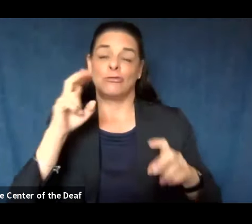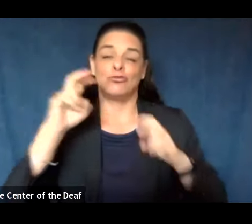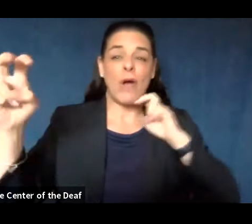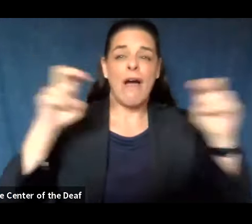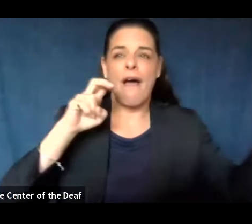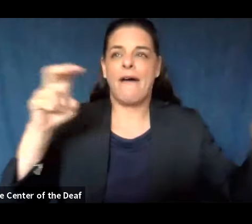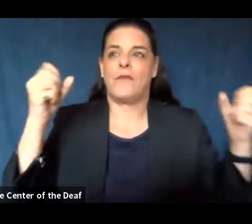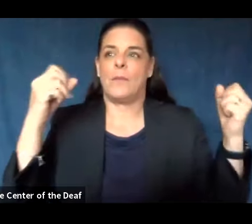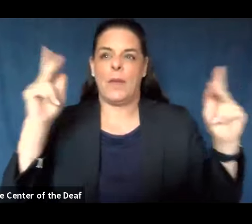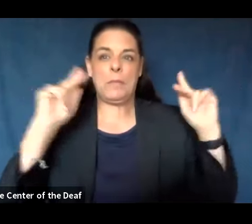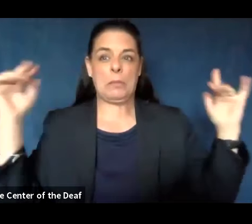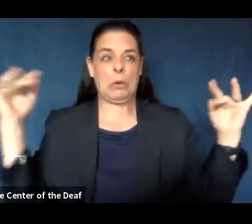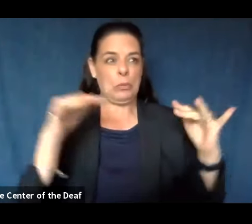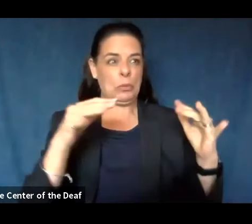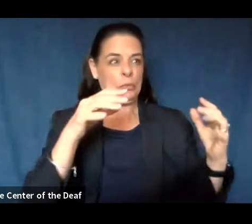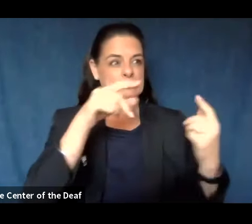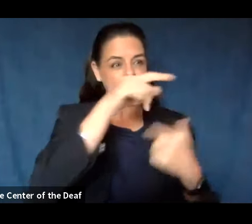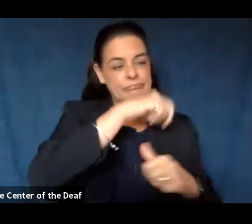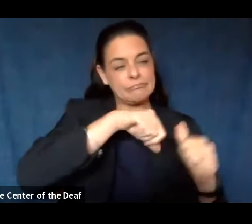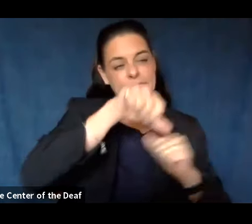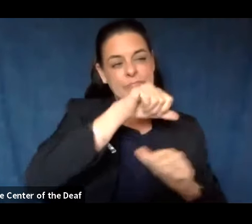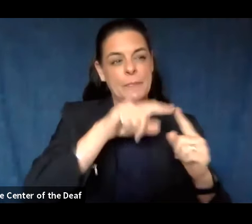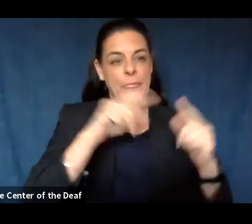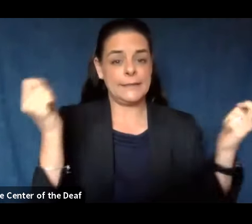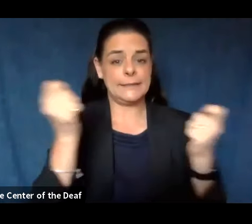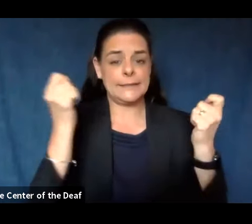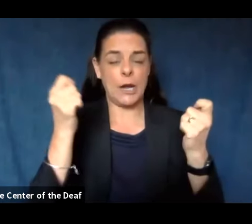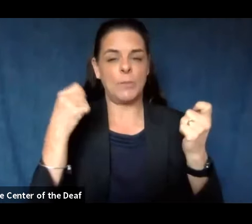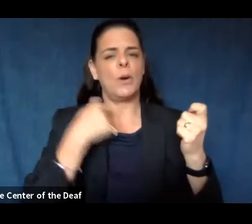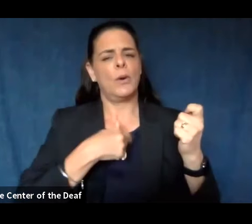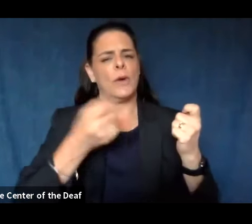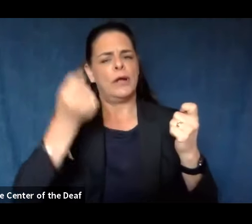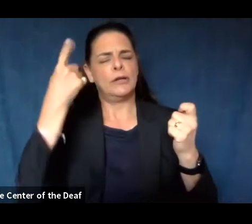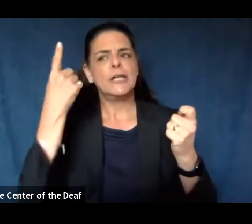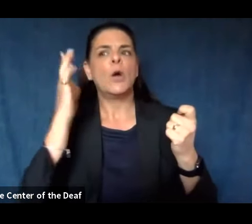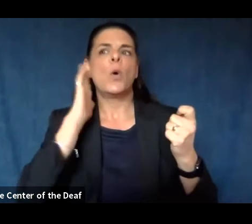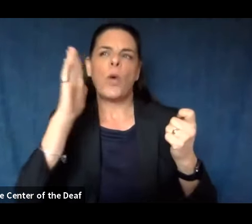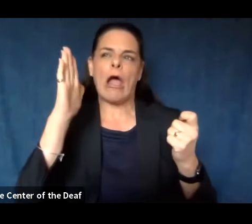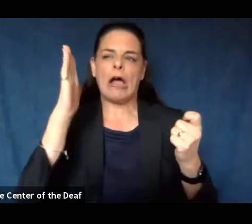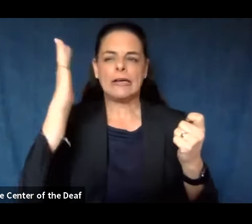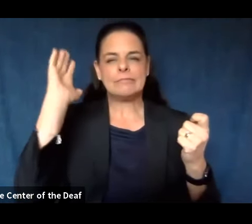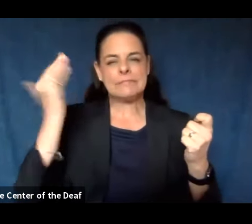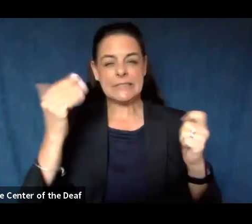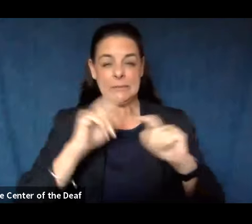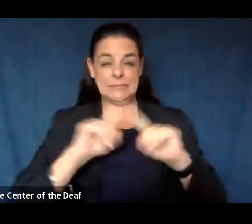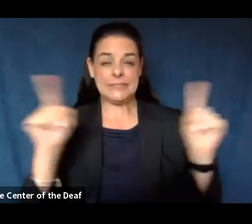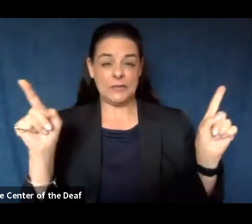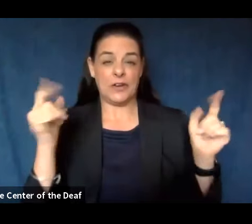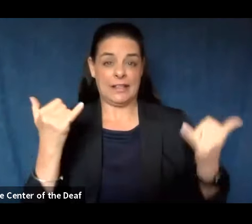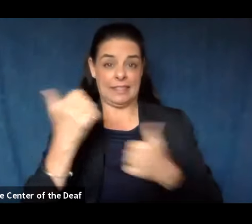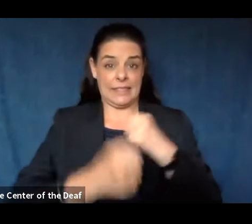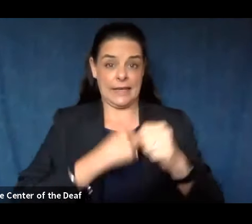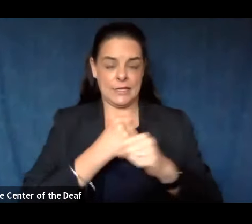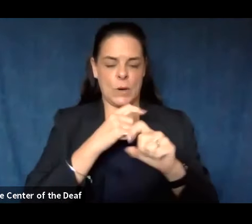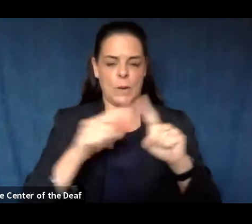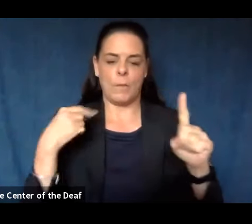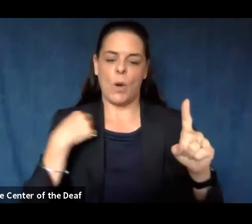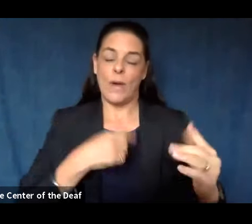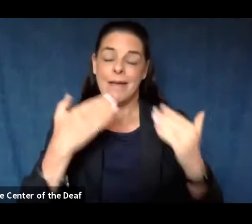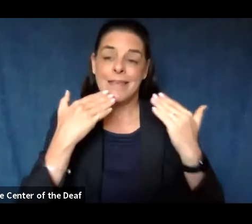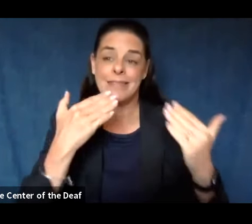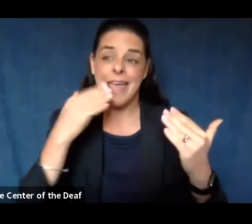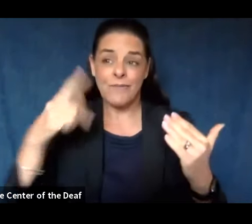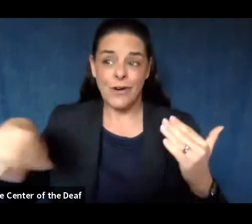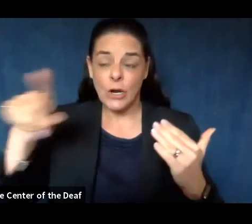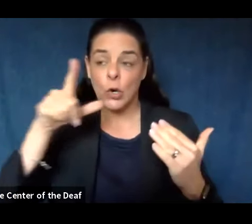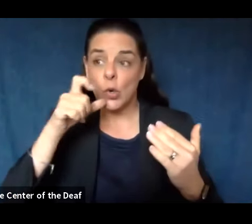celebrations may look a little different this year, but we are grateful to those in our community who are planning to celebrate while also prioritizing the 5